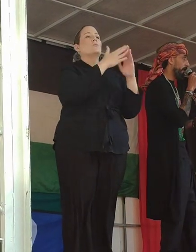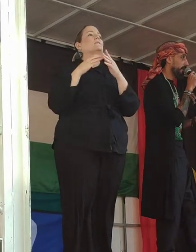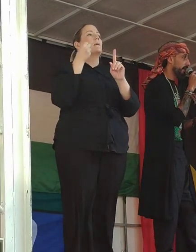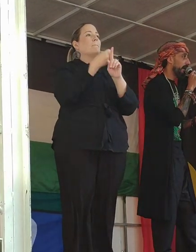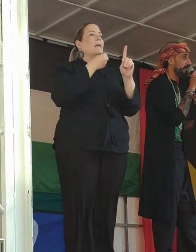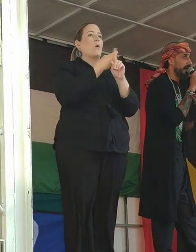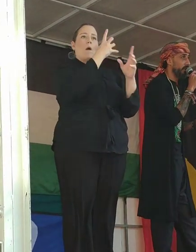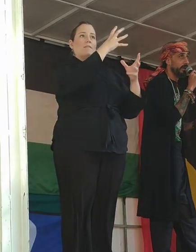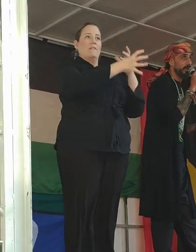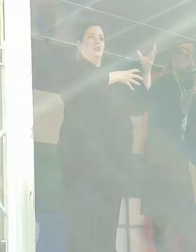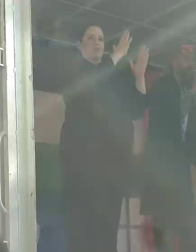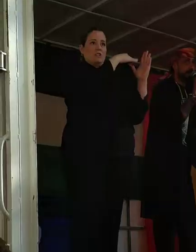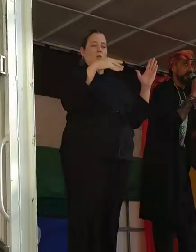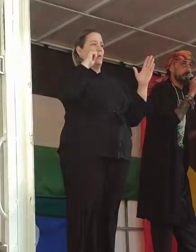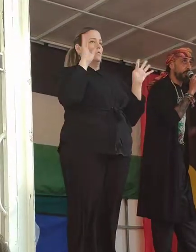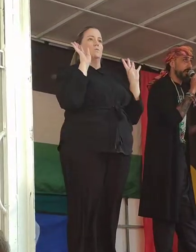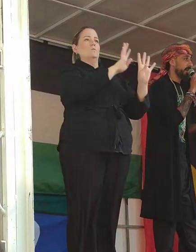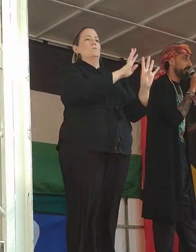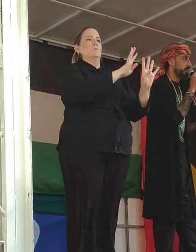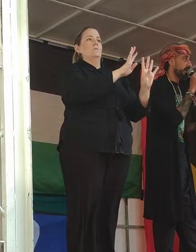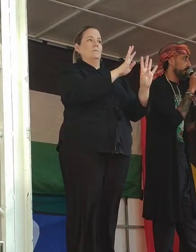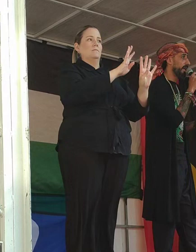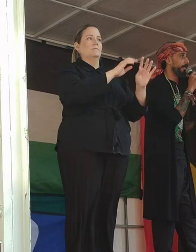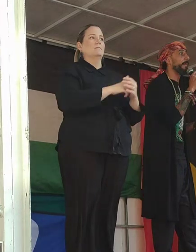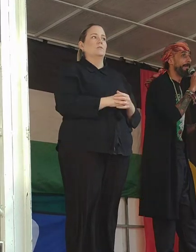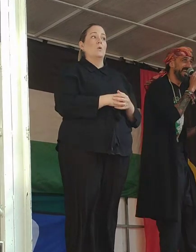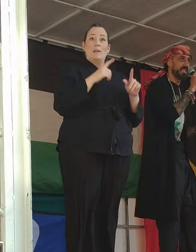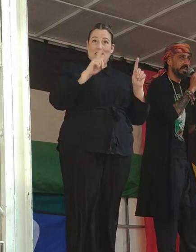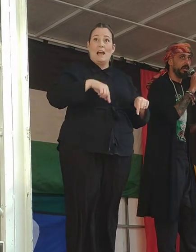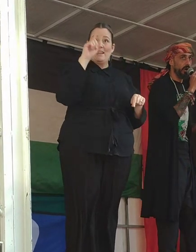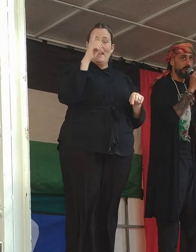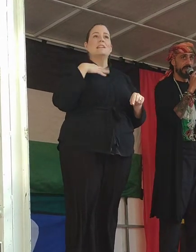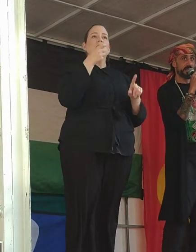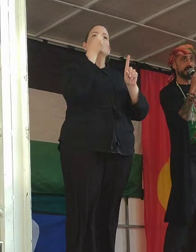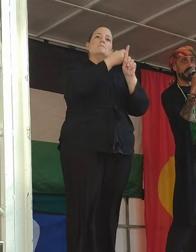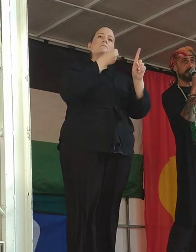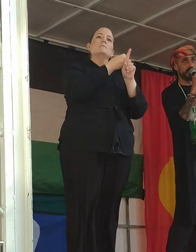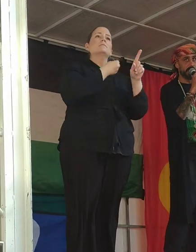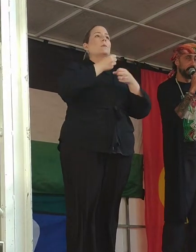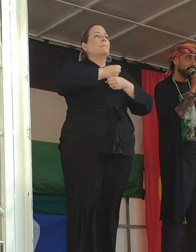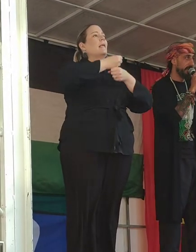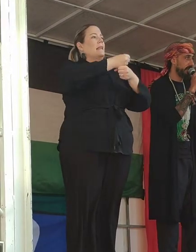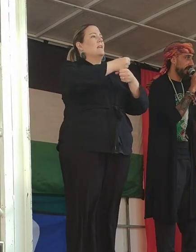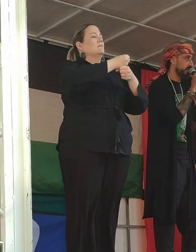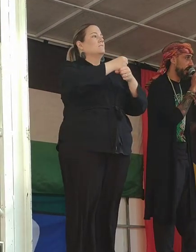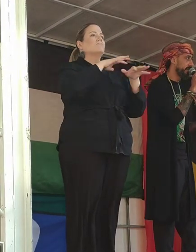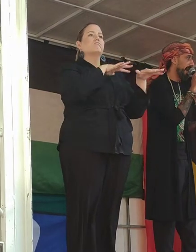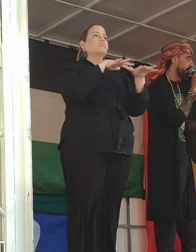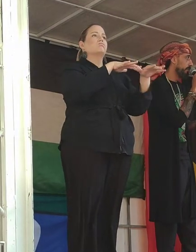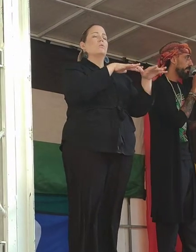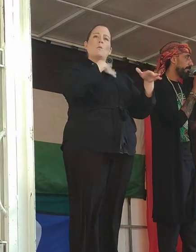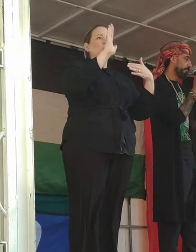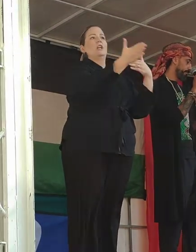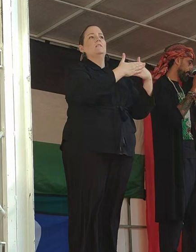this factory and now the serious work is about to start. So we're going to be picketing on this damn thing until